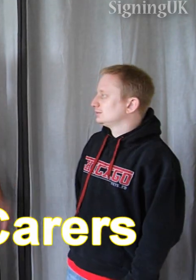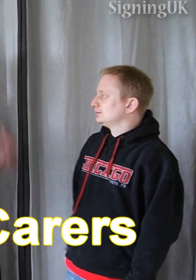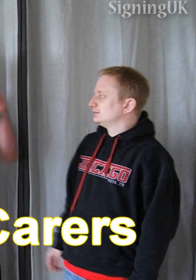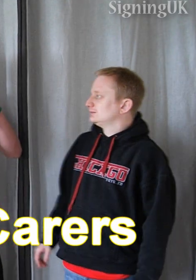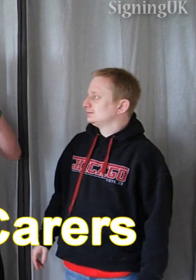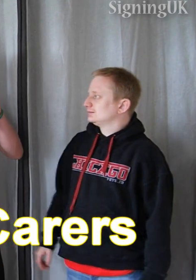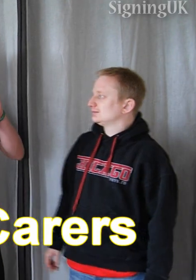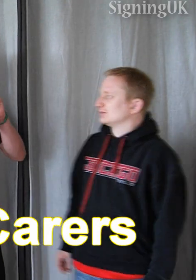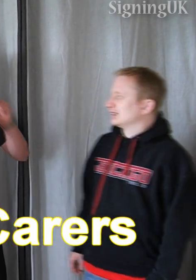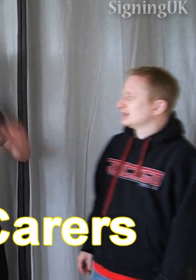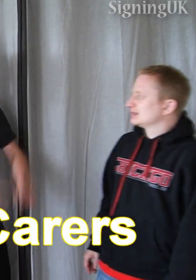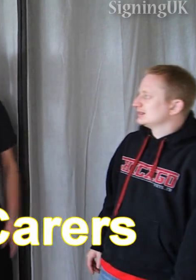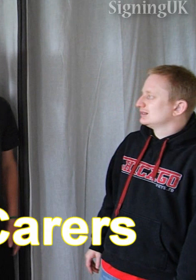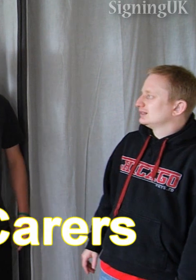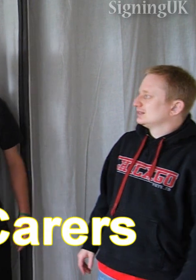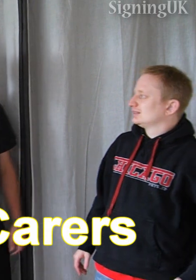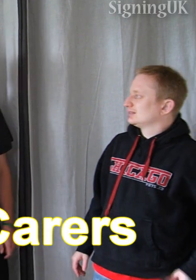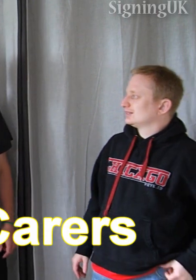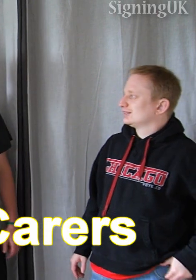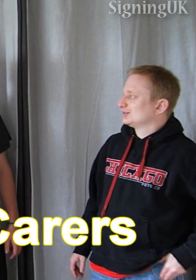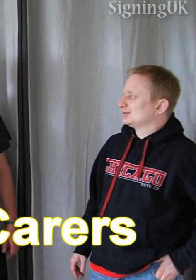Hello, Dean. Yeah? How'd you say good morning?